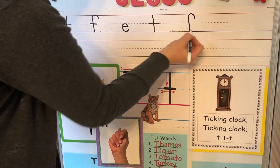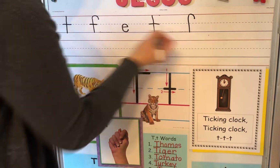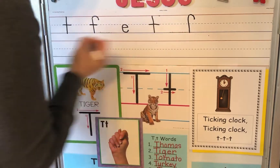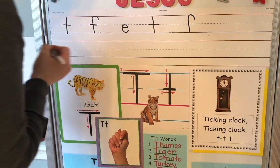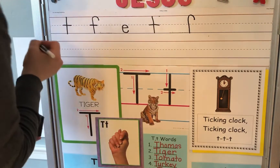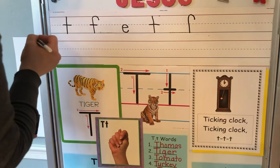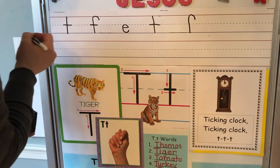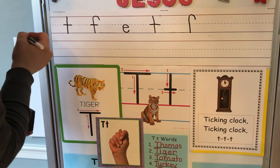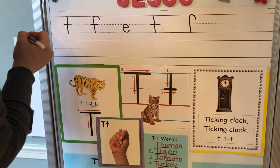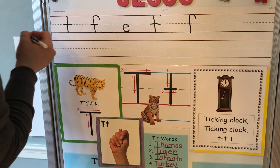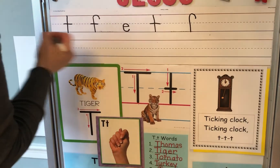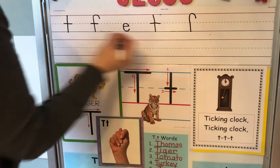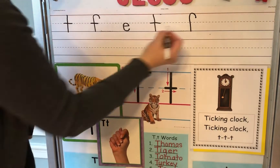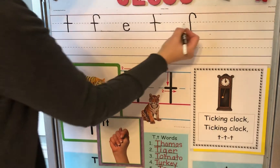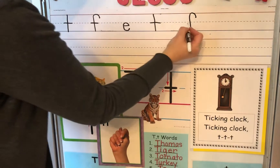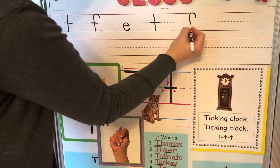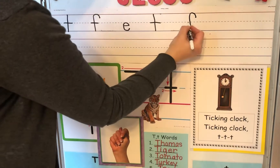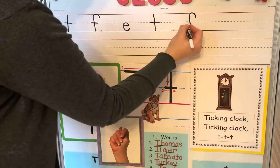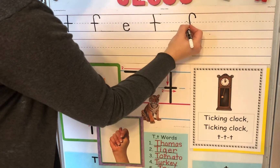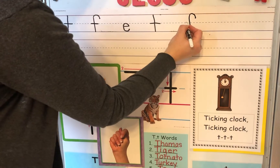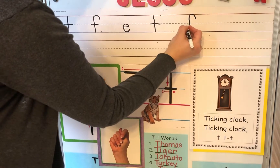down, and straight across.